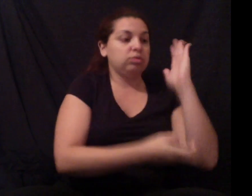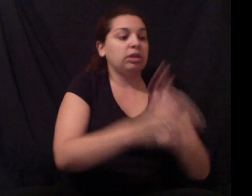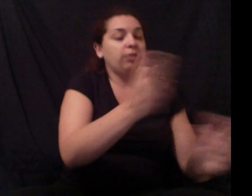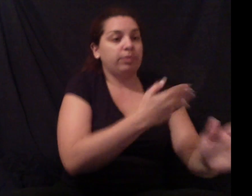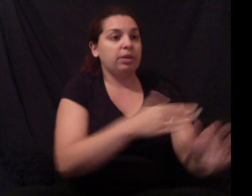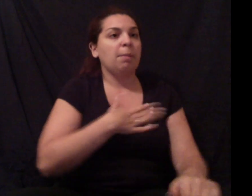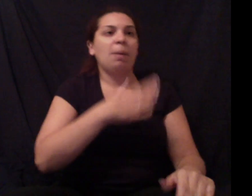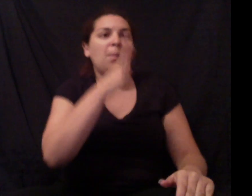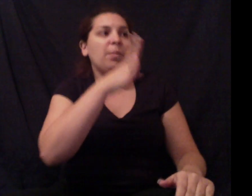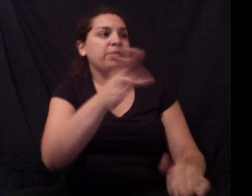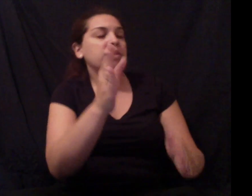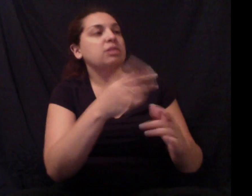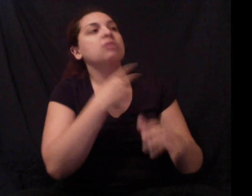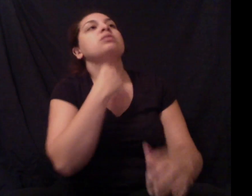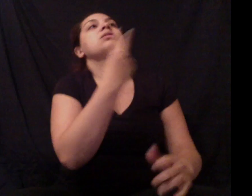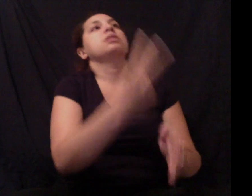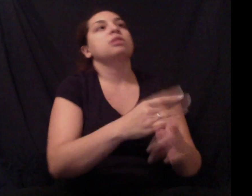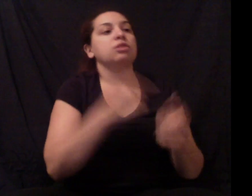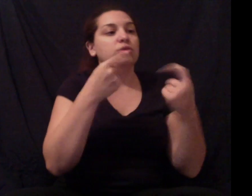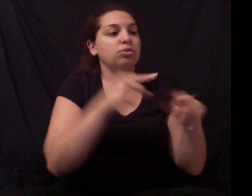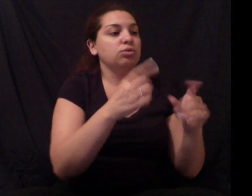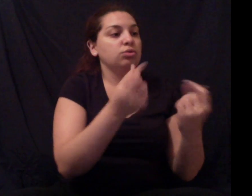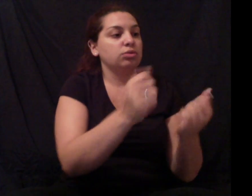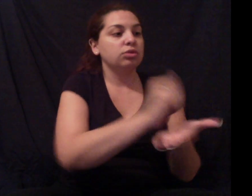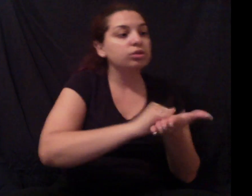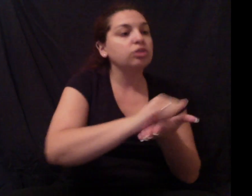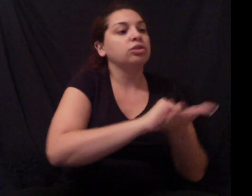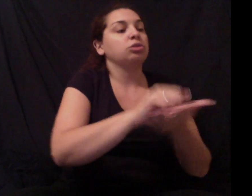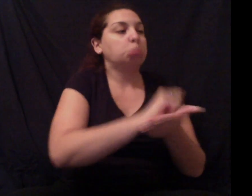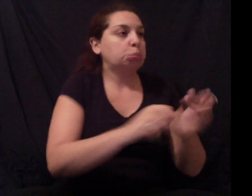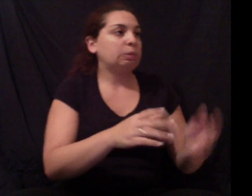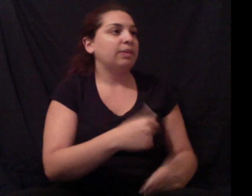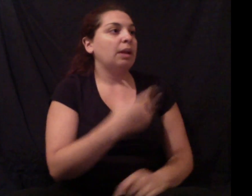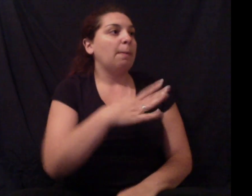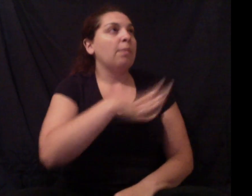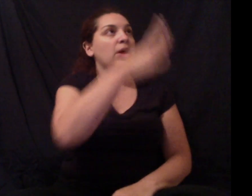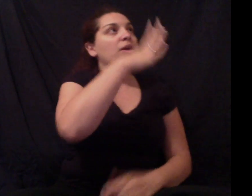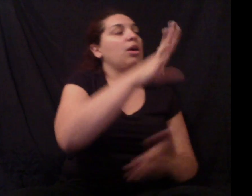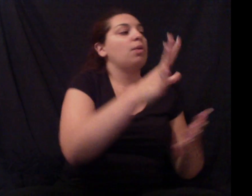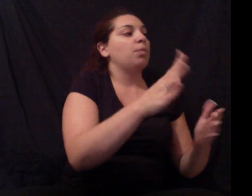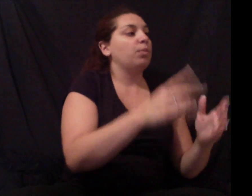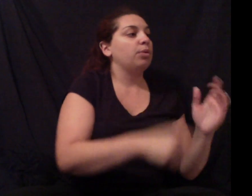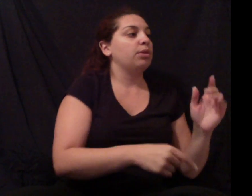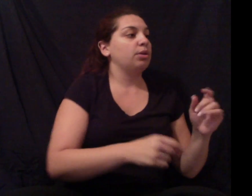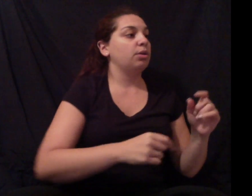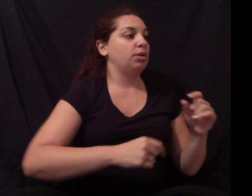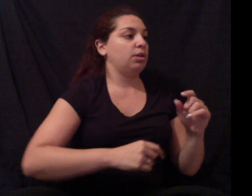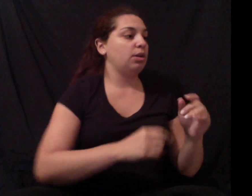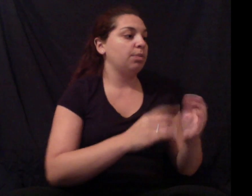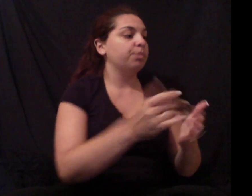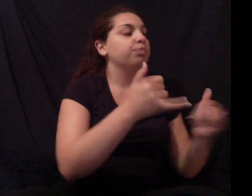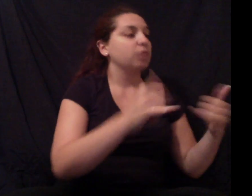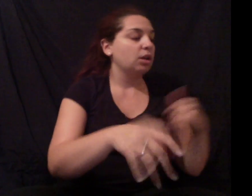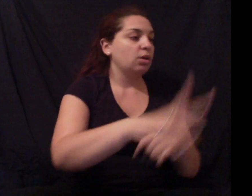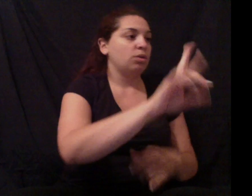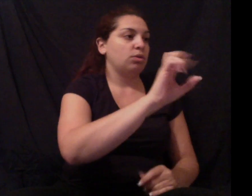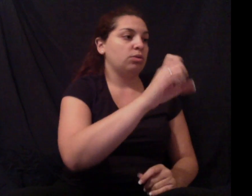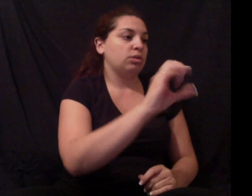My earliest like memories of being really into music was, my dad playing records. Like he'd wake us up with AC/DC on Saturday morning,